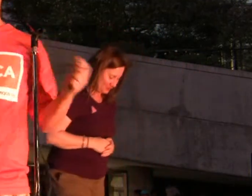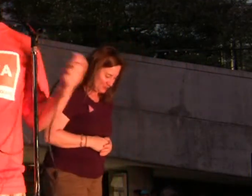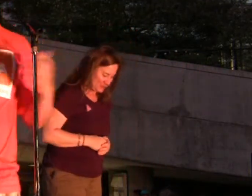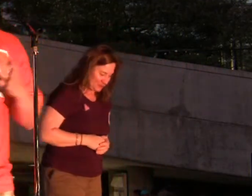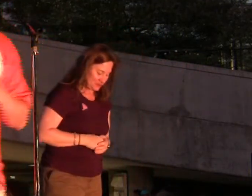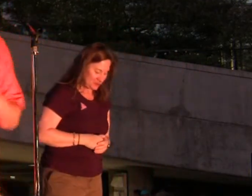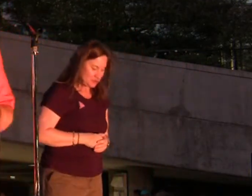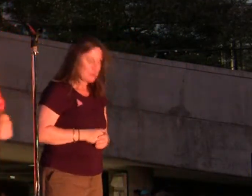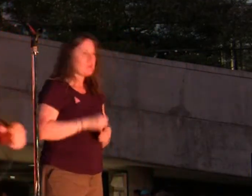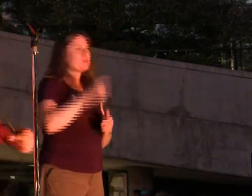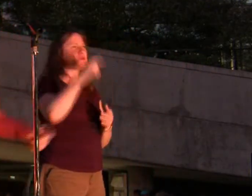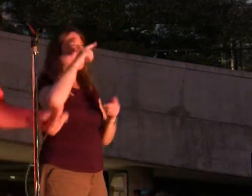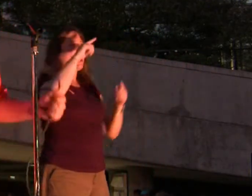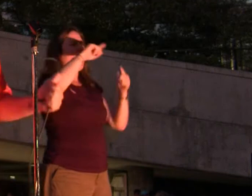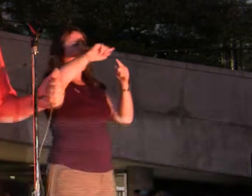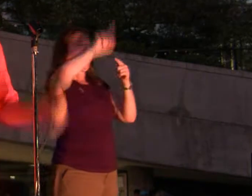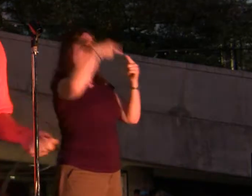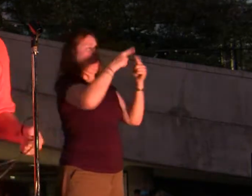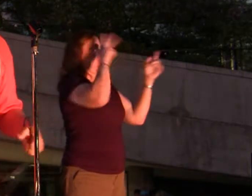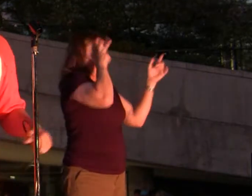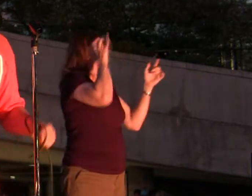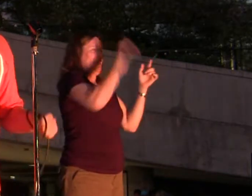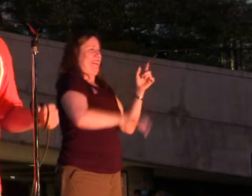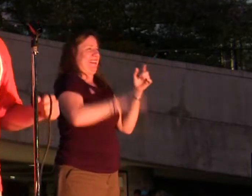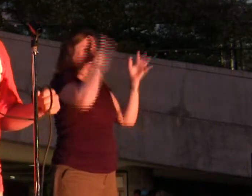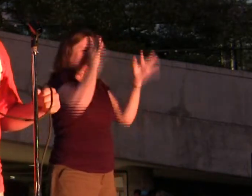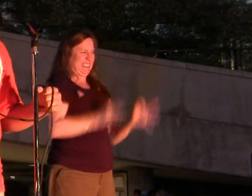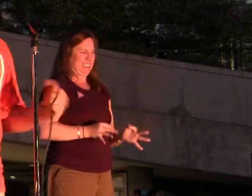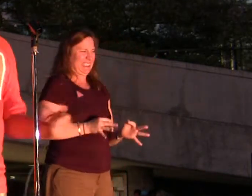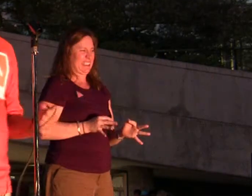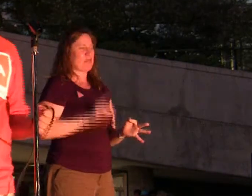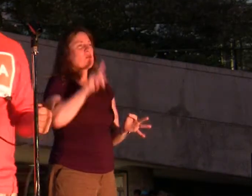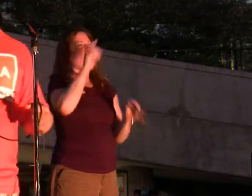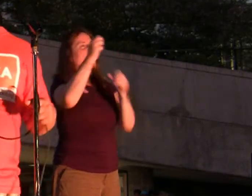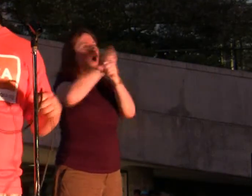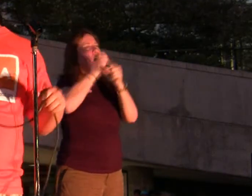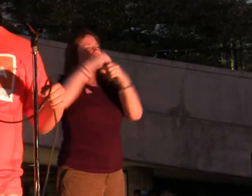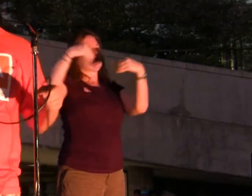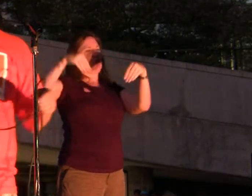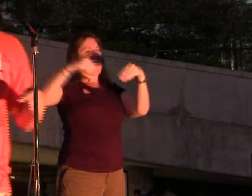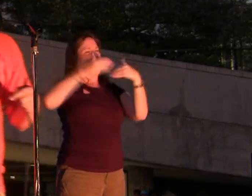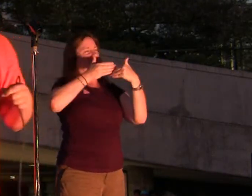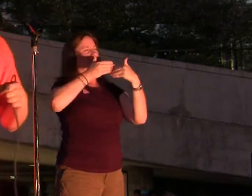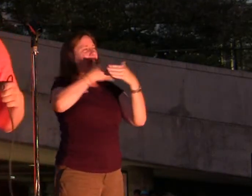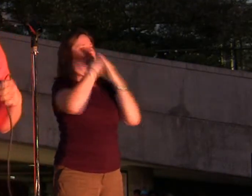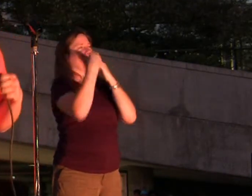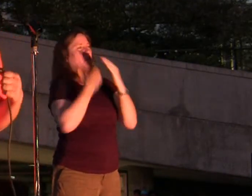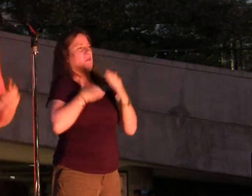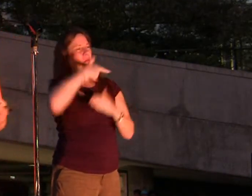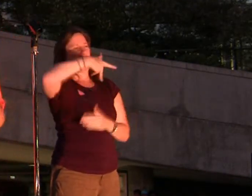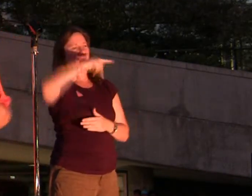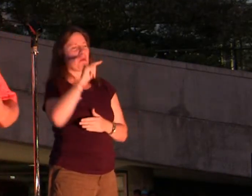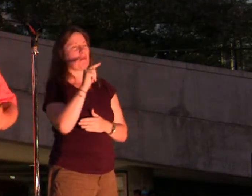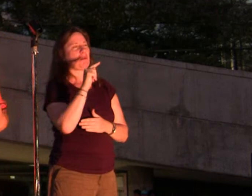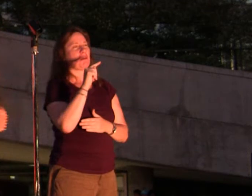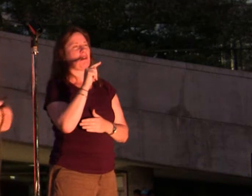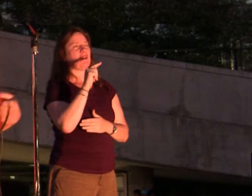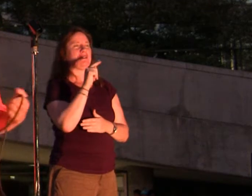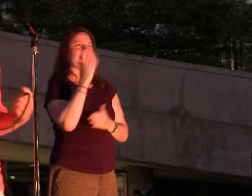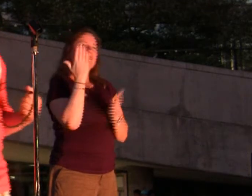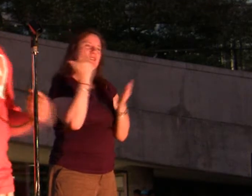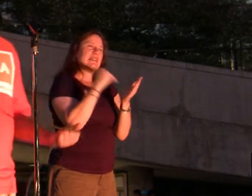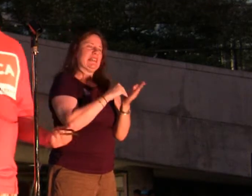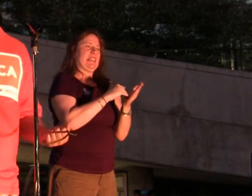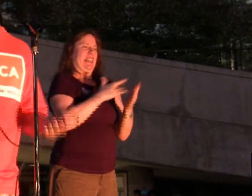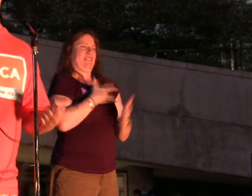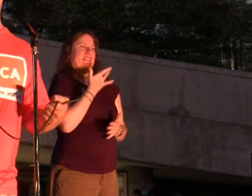You know, when I heard the decision, I was at the coffee shop right outside of my apartment, and I was revisited with feelings